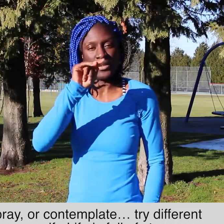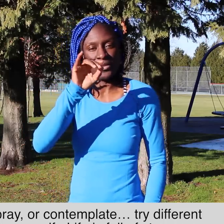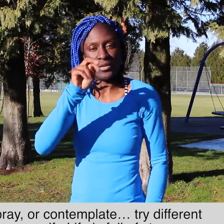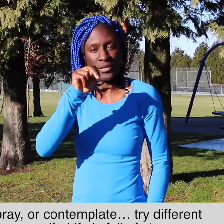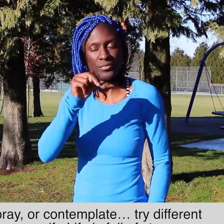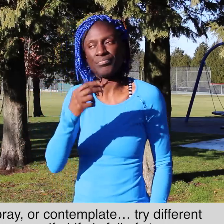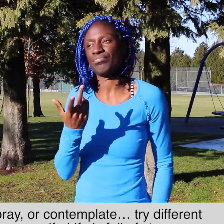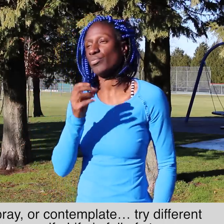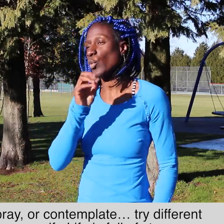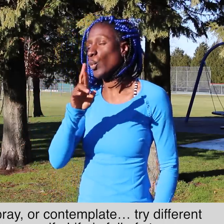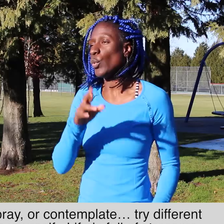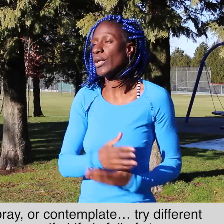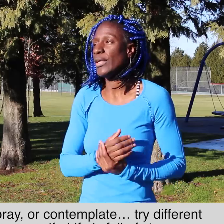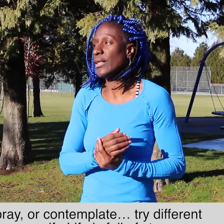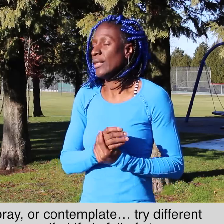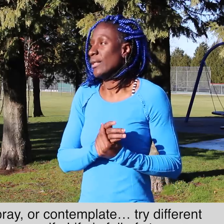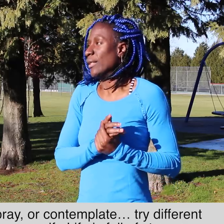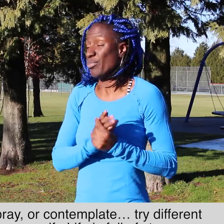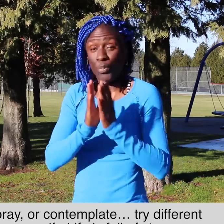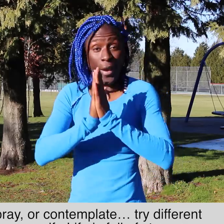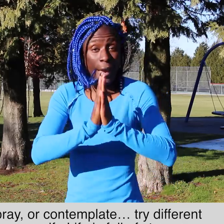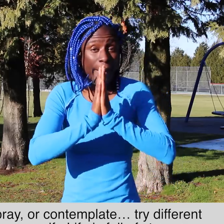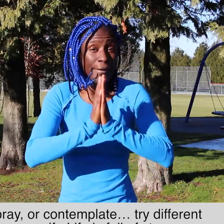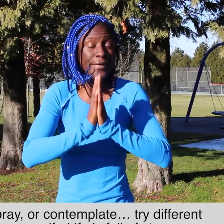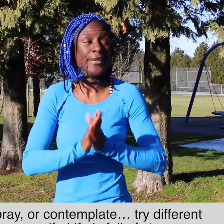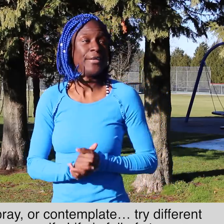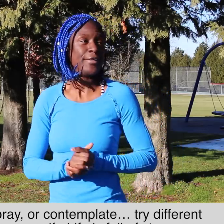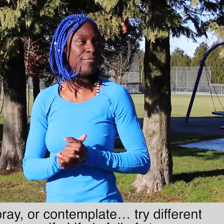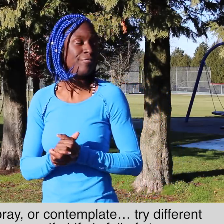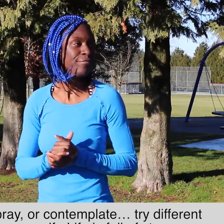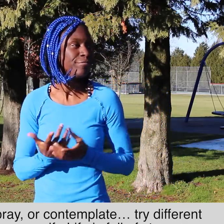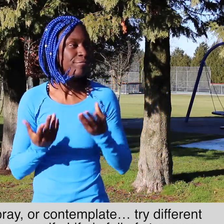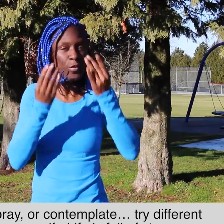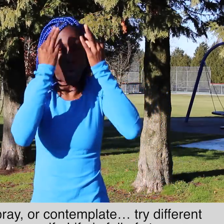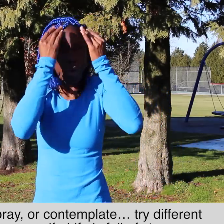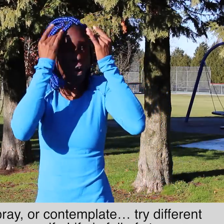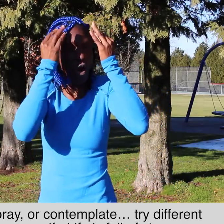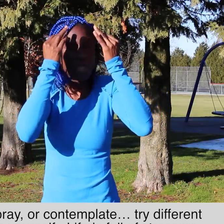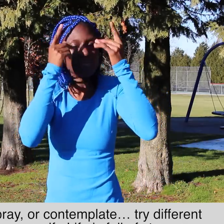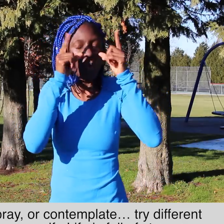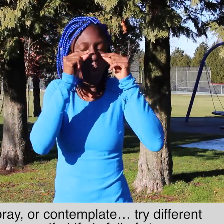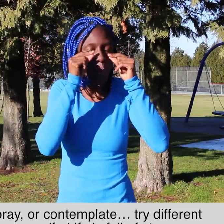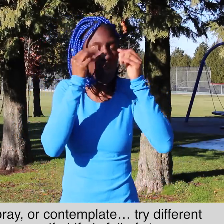meditate or pray or contemplate.